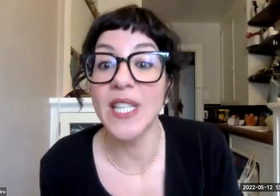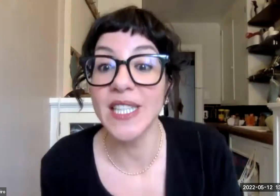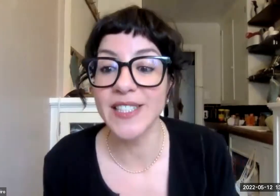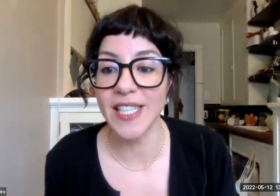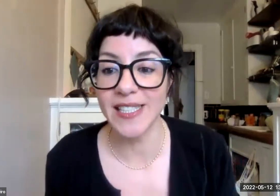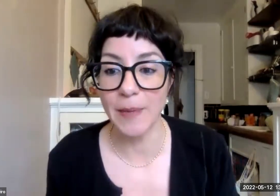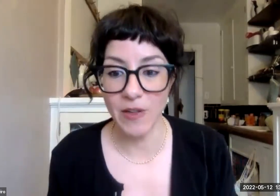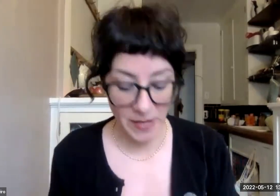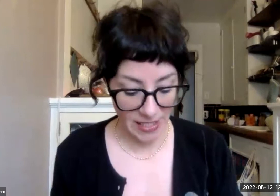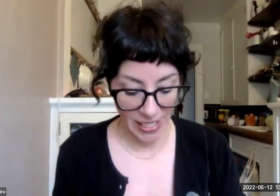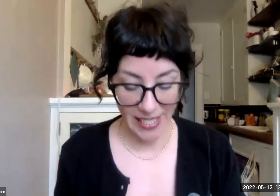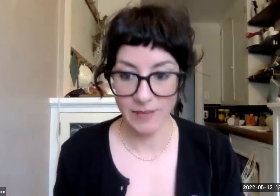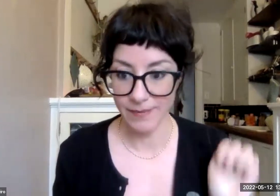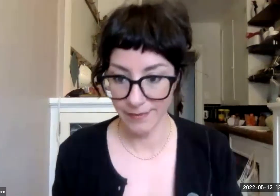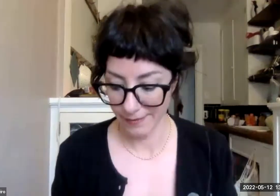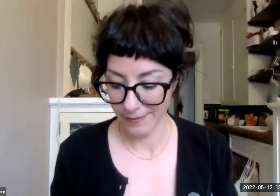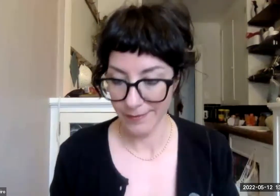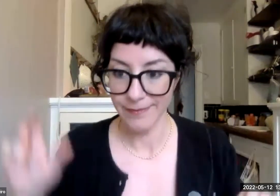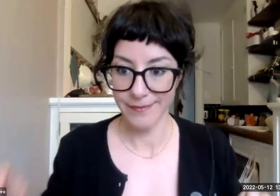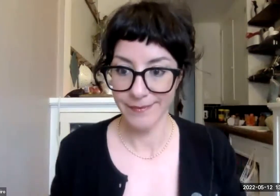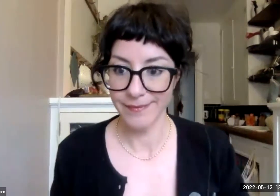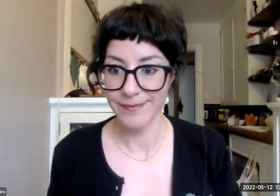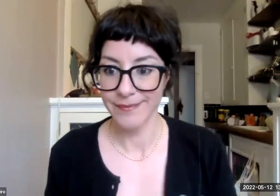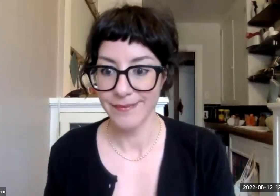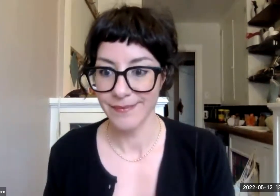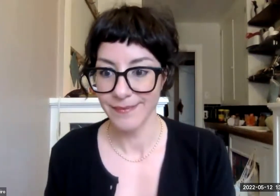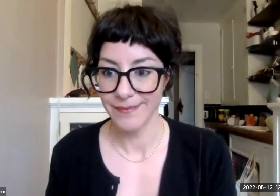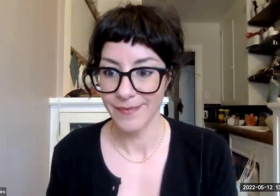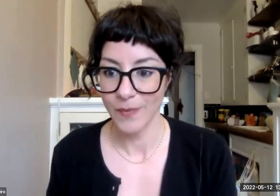I'm going to put the link to Cite Black Women in the chat again.